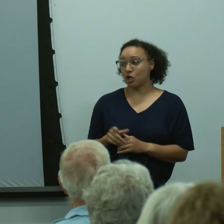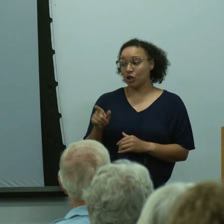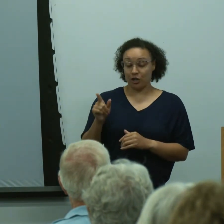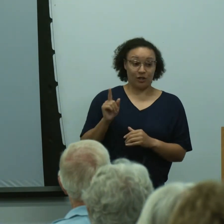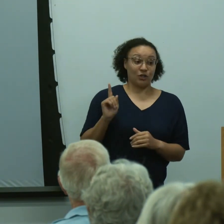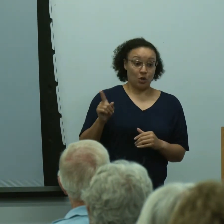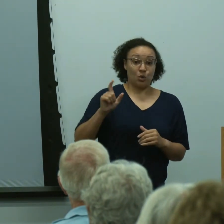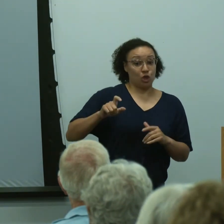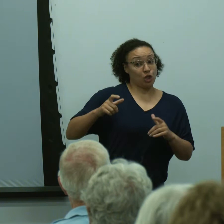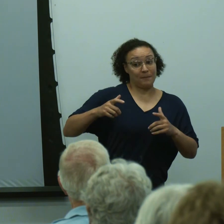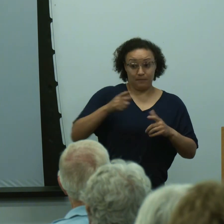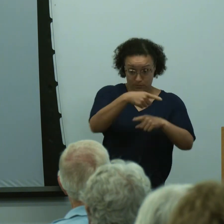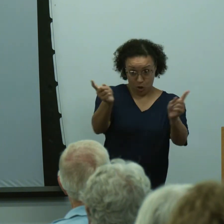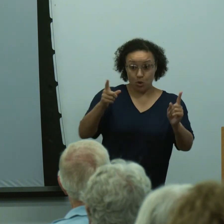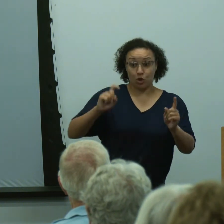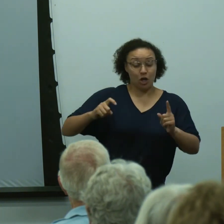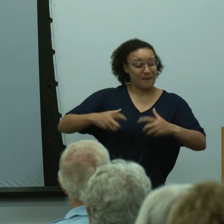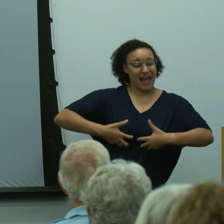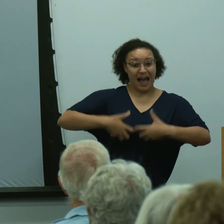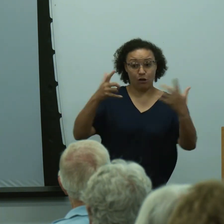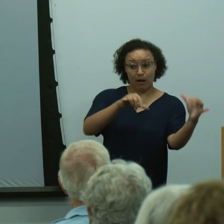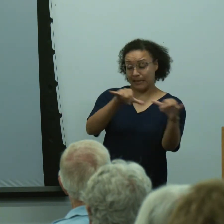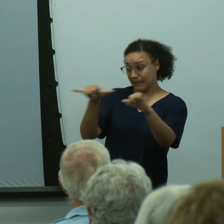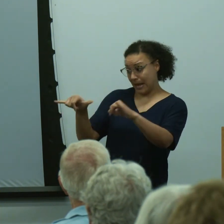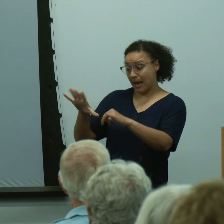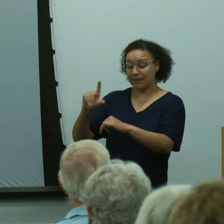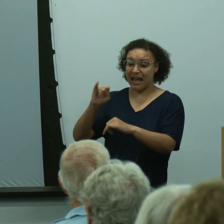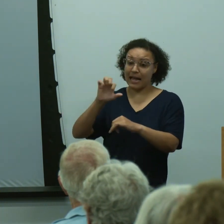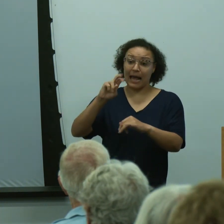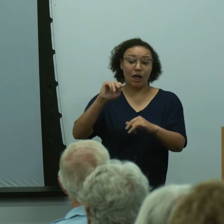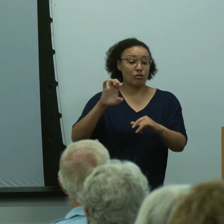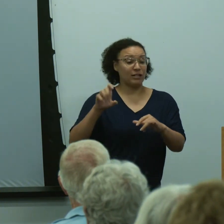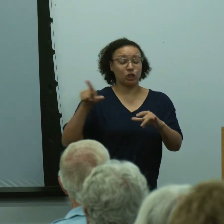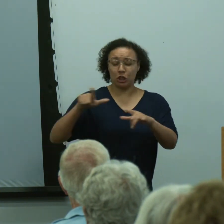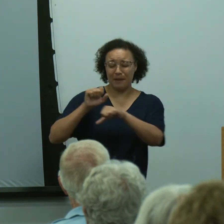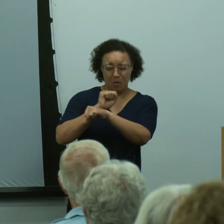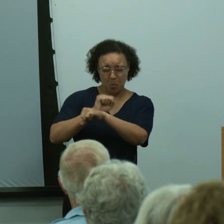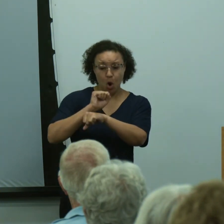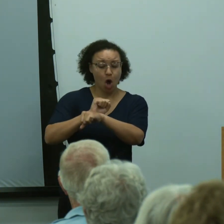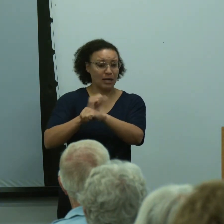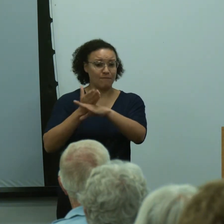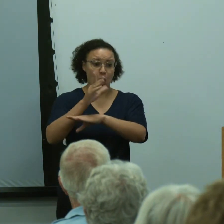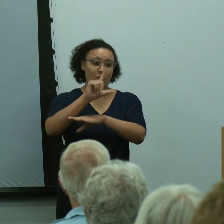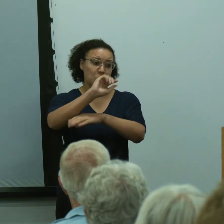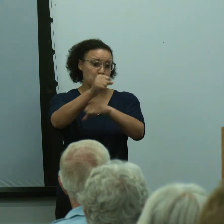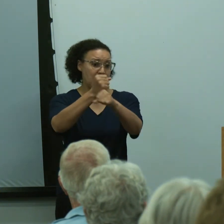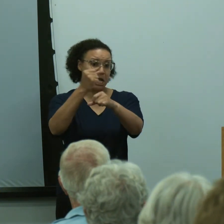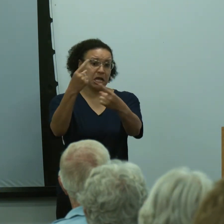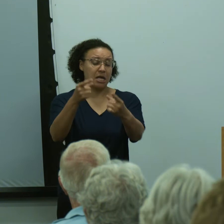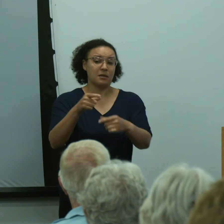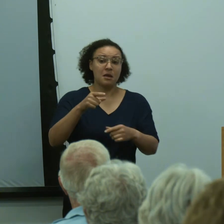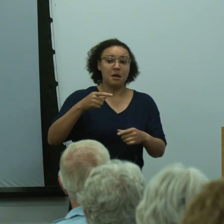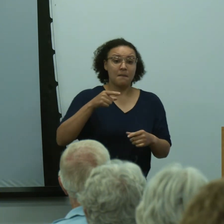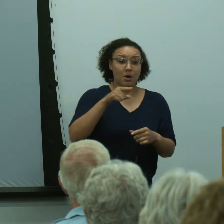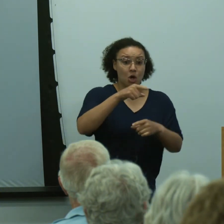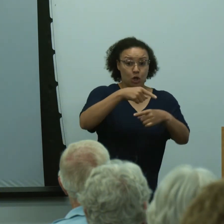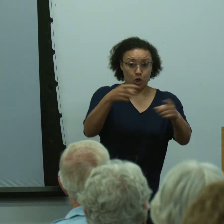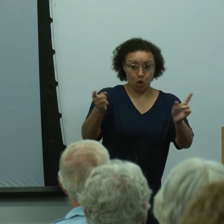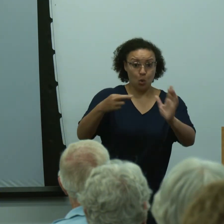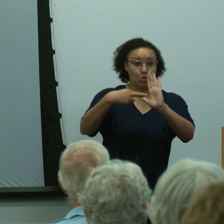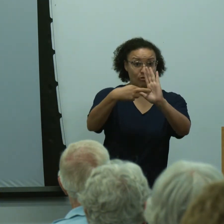as Catherine is. Catherine and I have been working together over the last 20 years, but you were represented at the state level